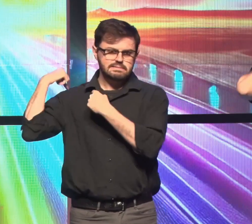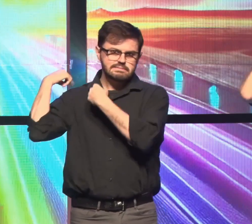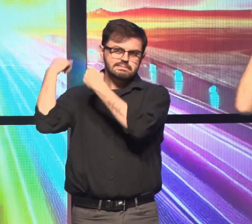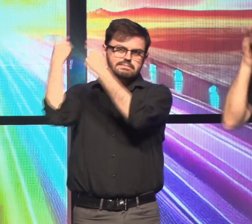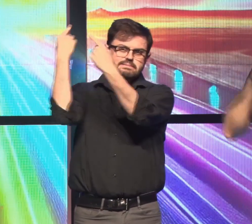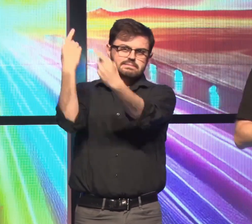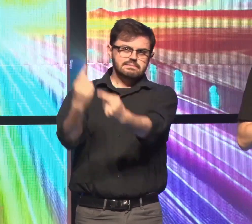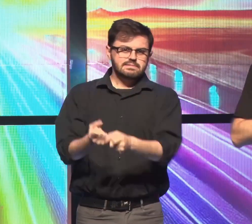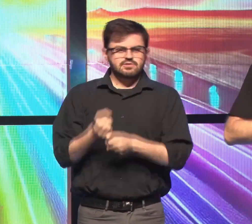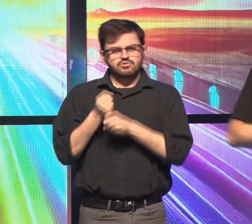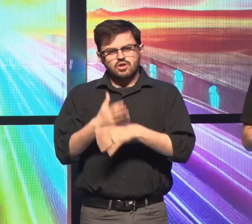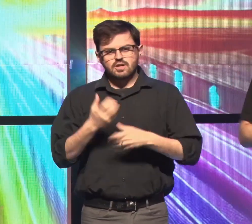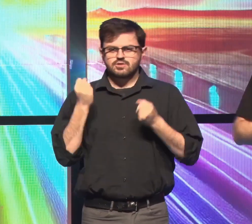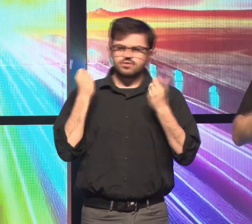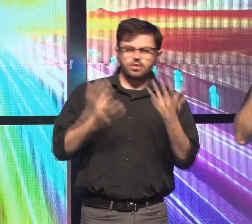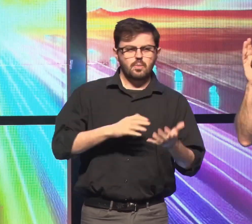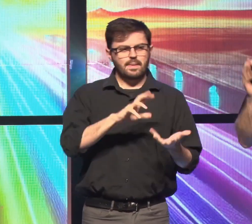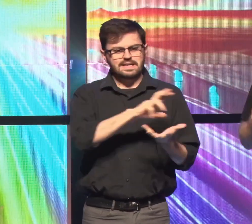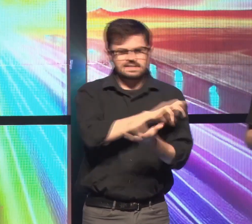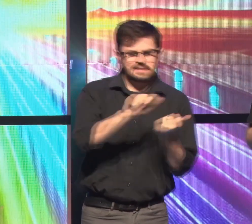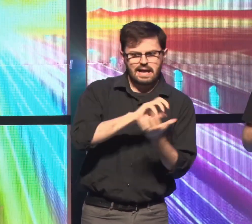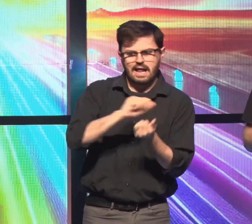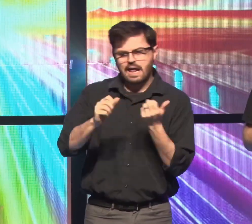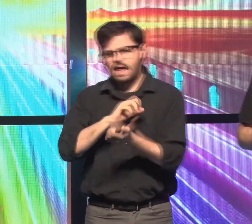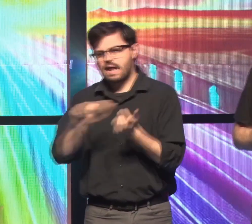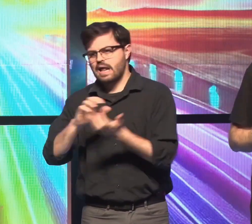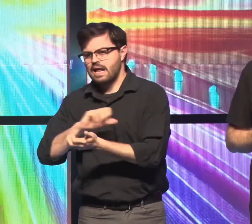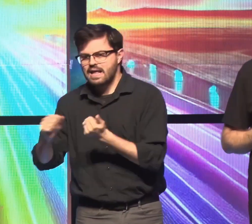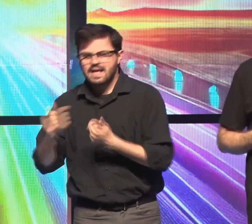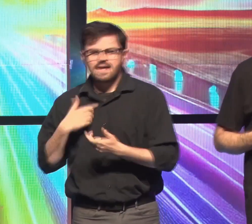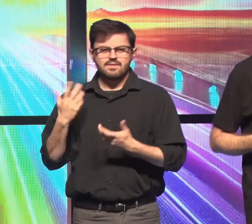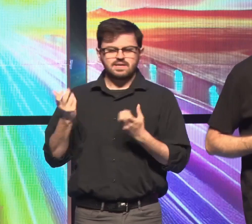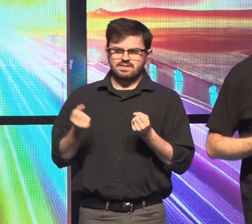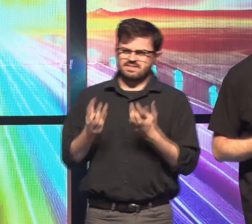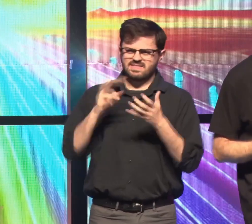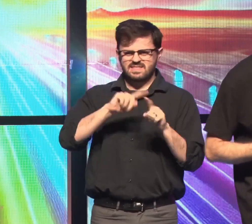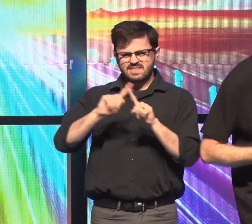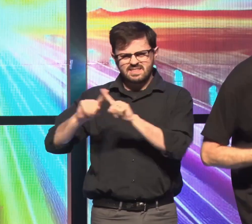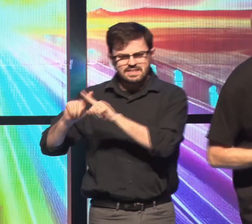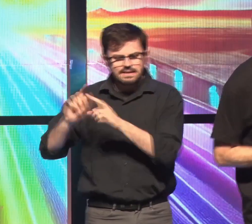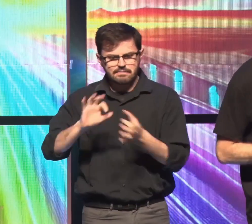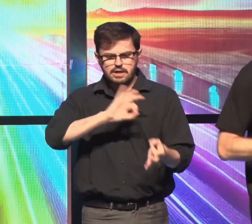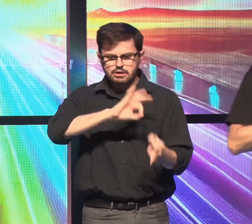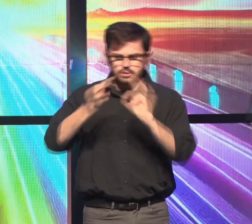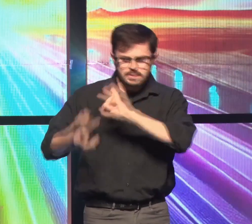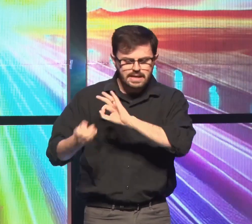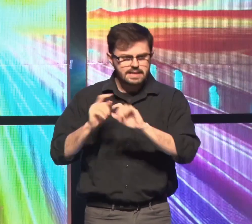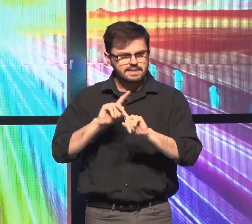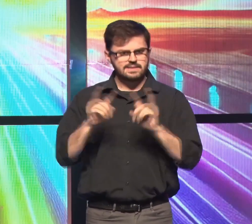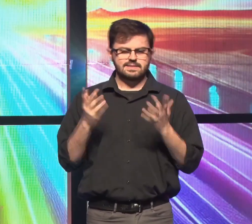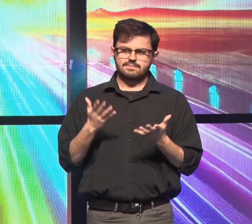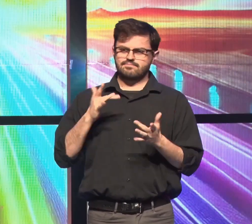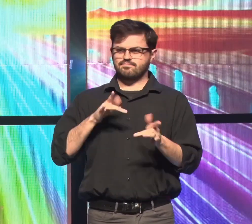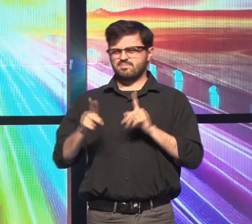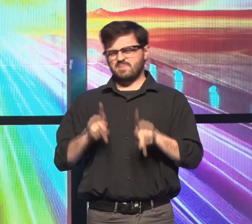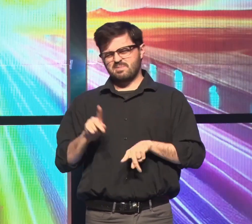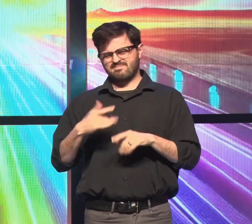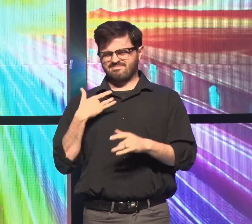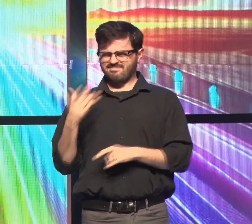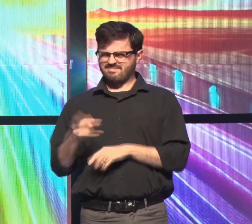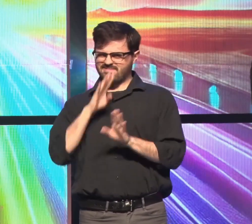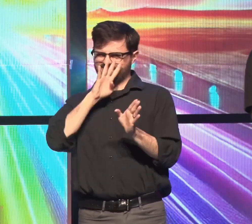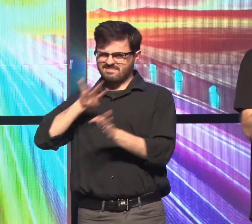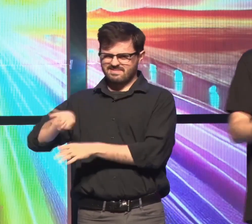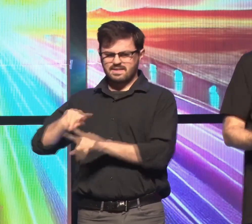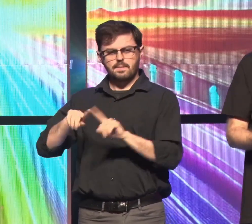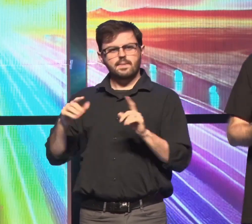and bizarro interpretations, and people are often scared of it, and we just usually ignore it because of that. But we've just been kind of talking about how can we